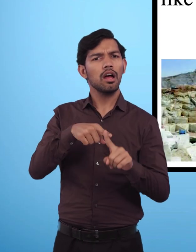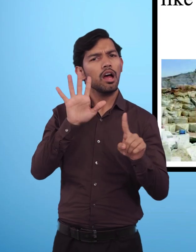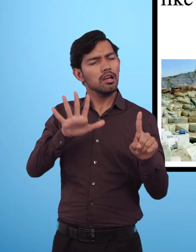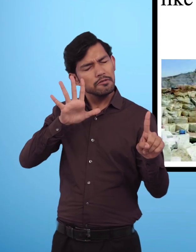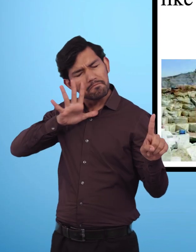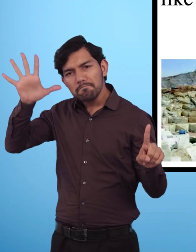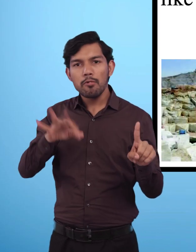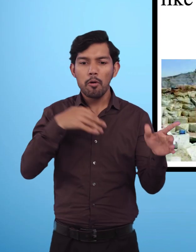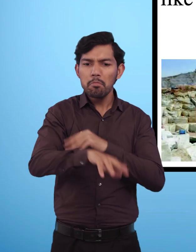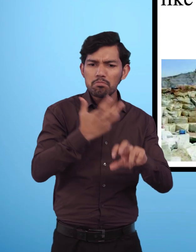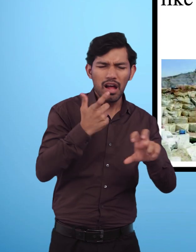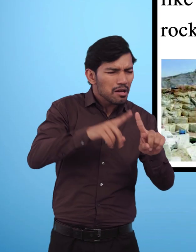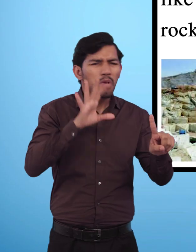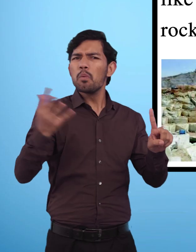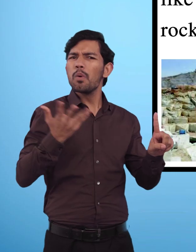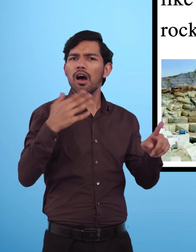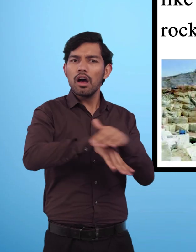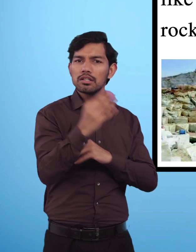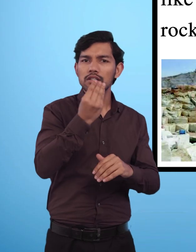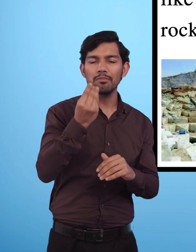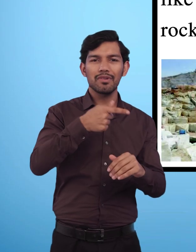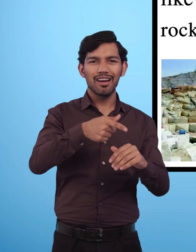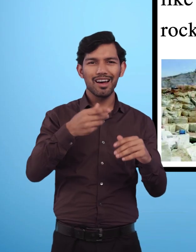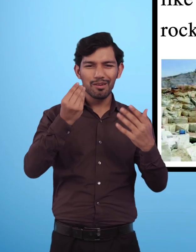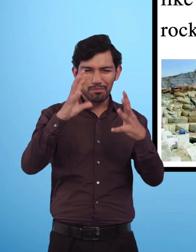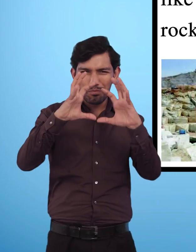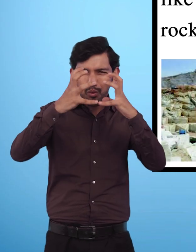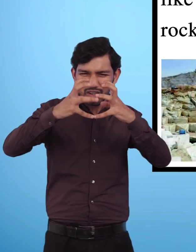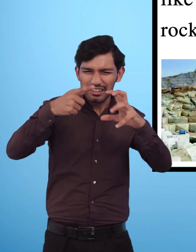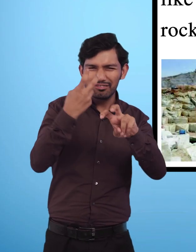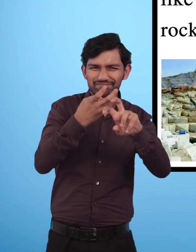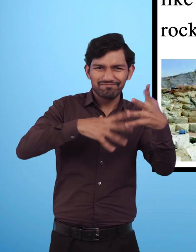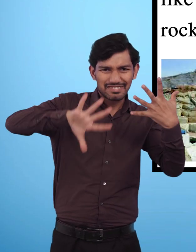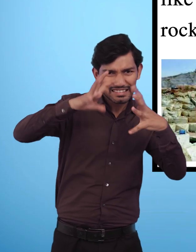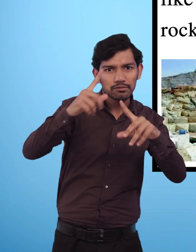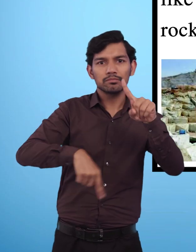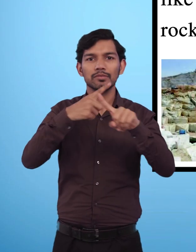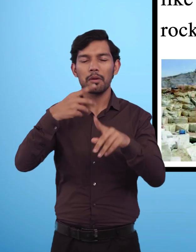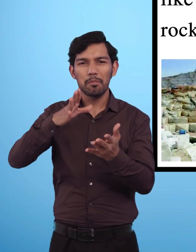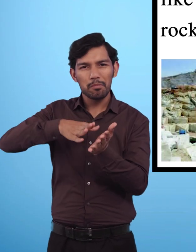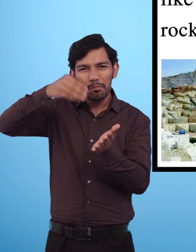Some of the important rocks are granite, sandstone, and marble.